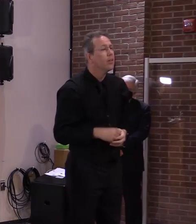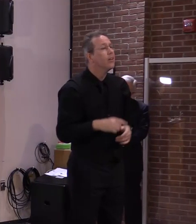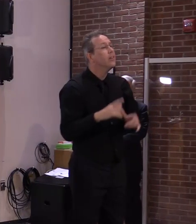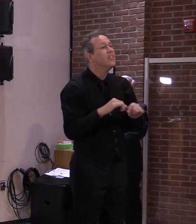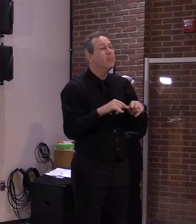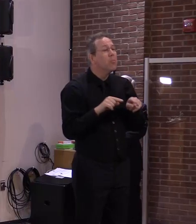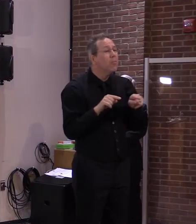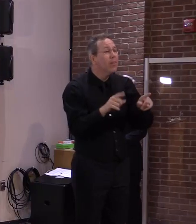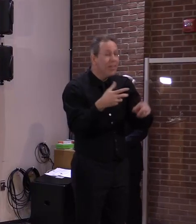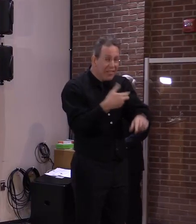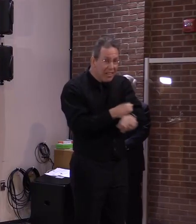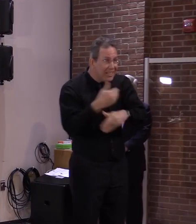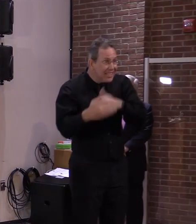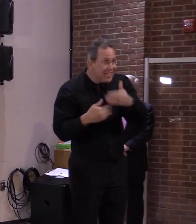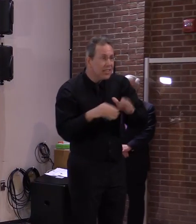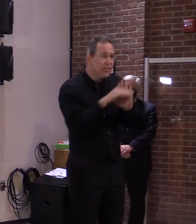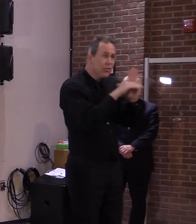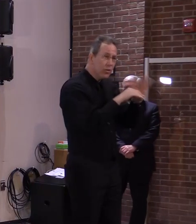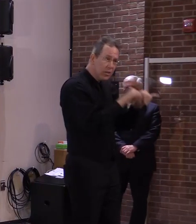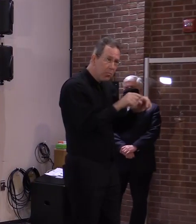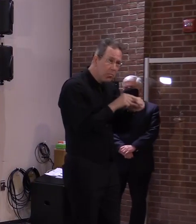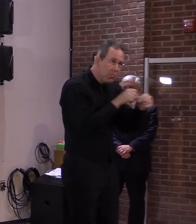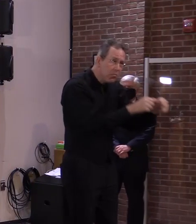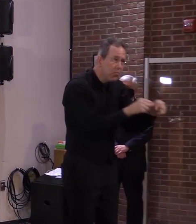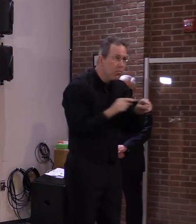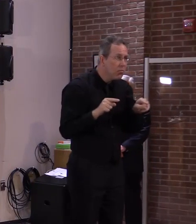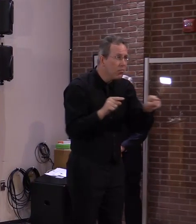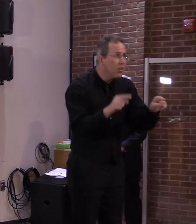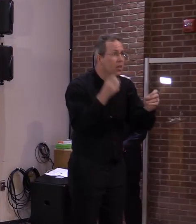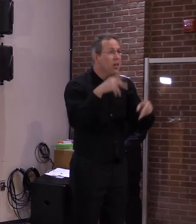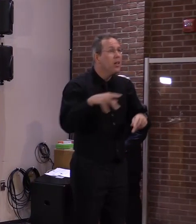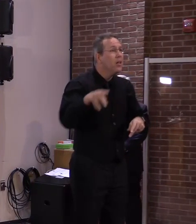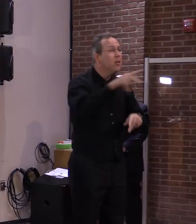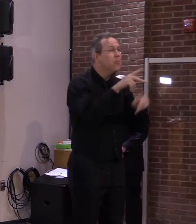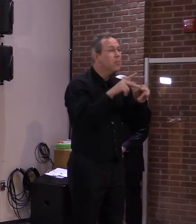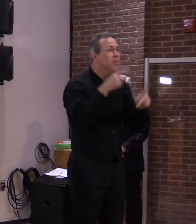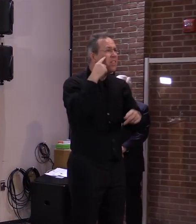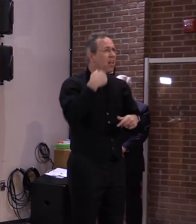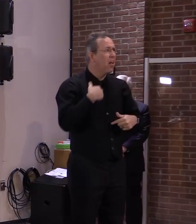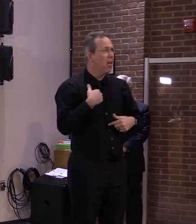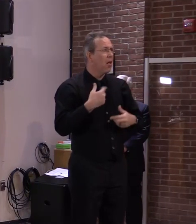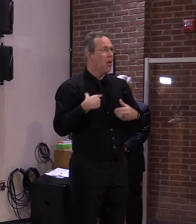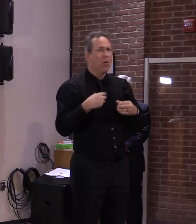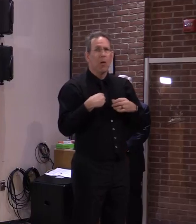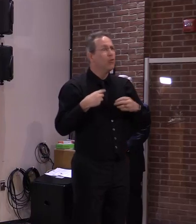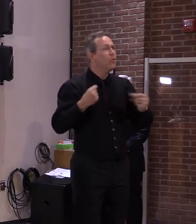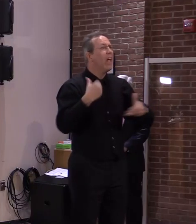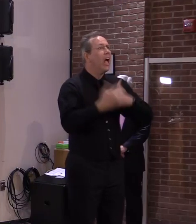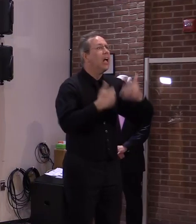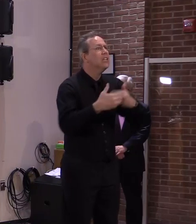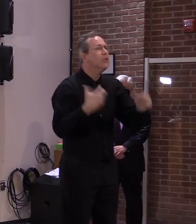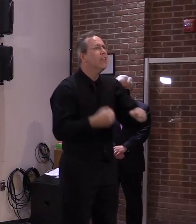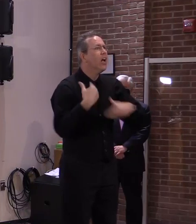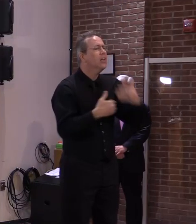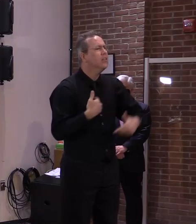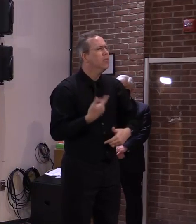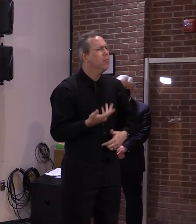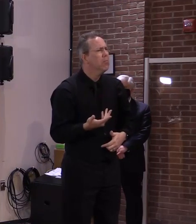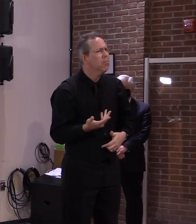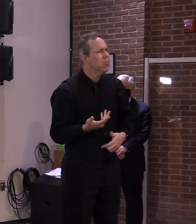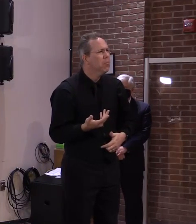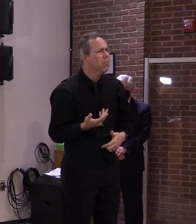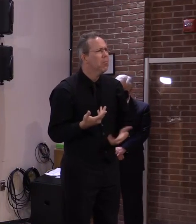think I'm moving way too slow to reopen. I hear from them every single day. But as I've said, we're going to